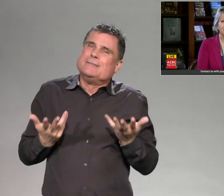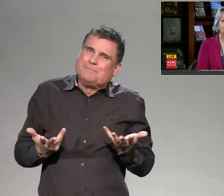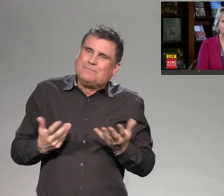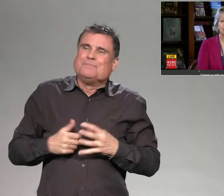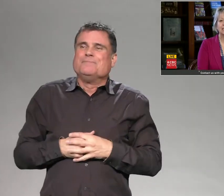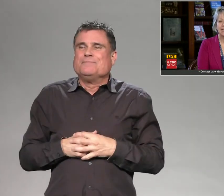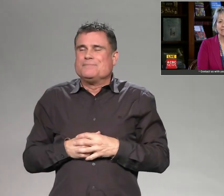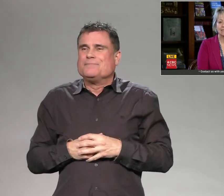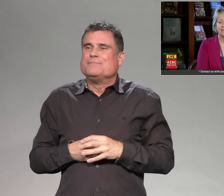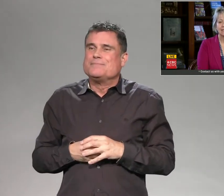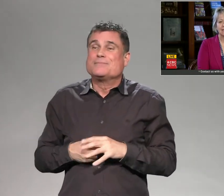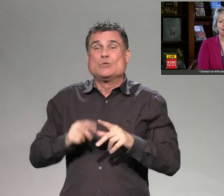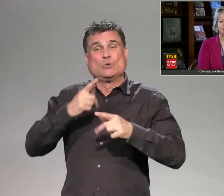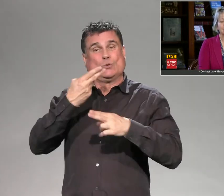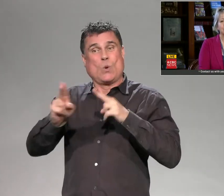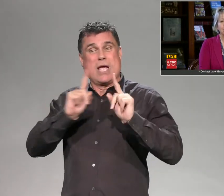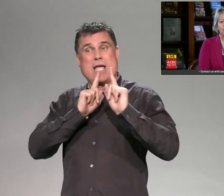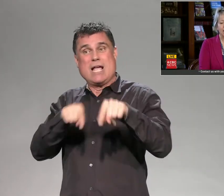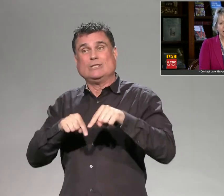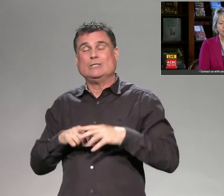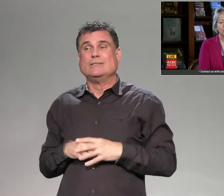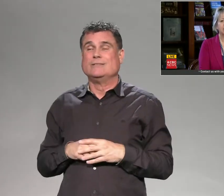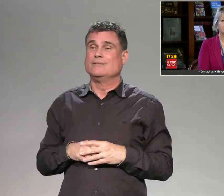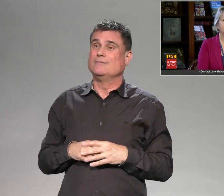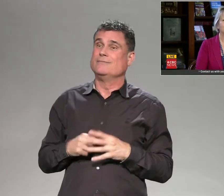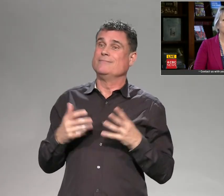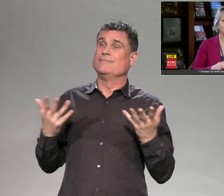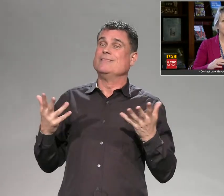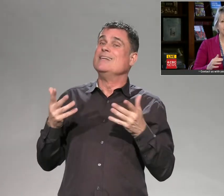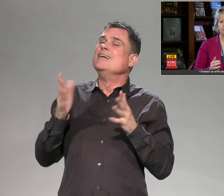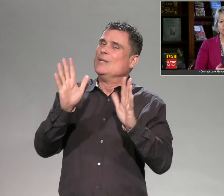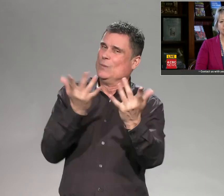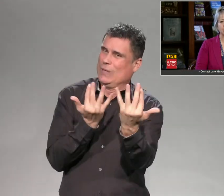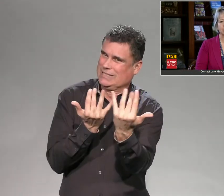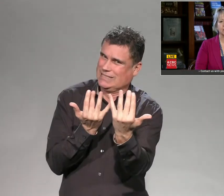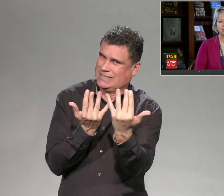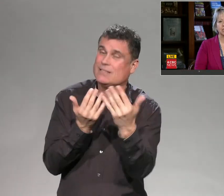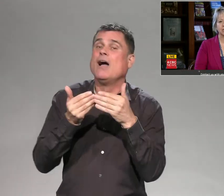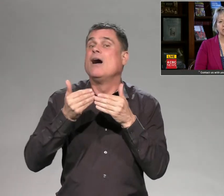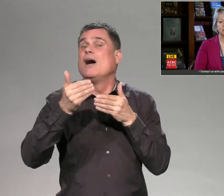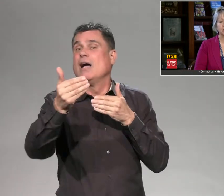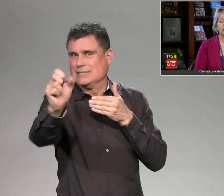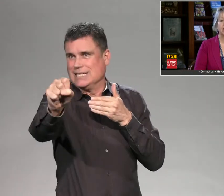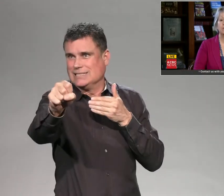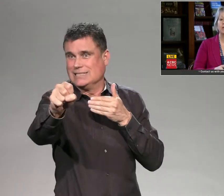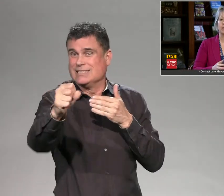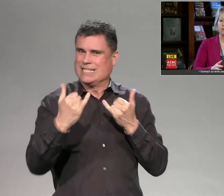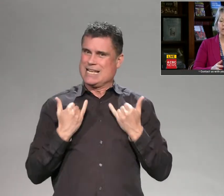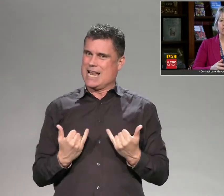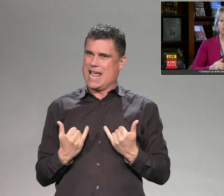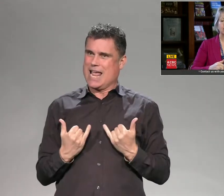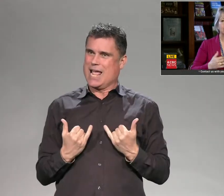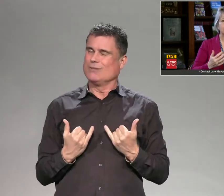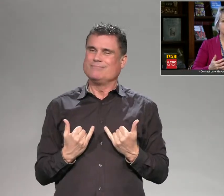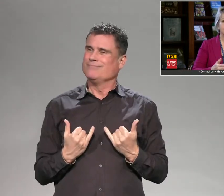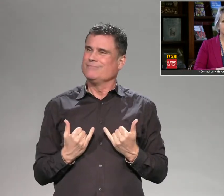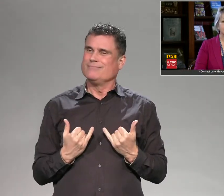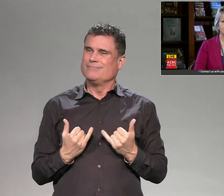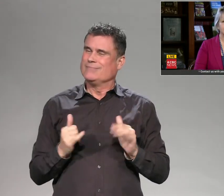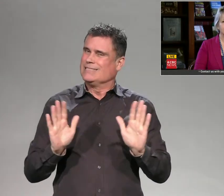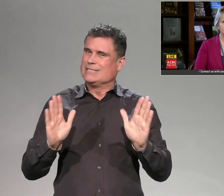is eventually yes. Right now, we still have quite high levels of transmission in the community, and we know